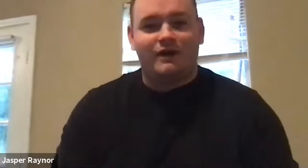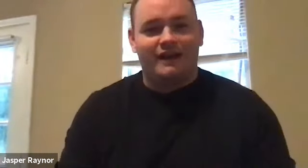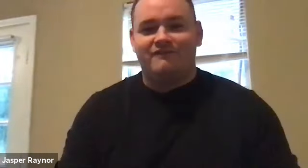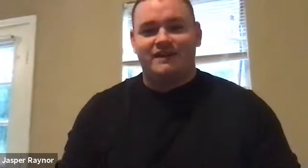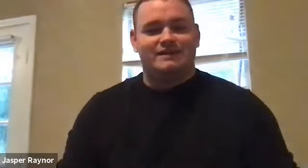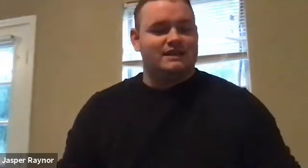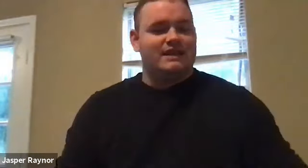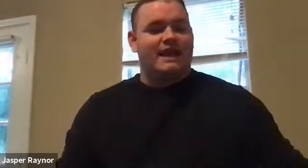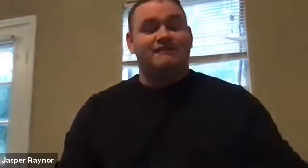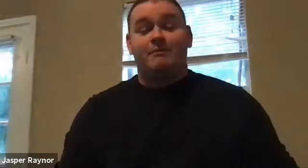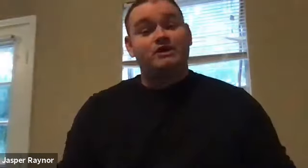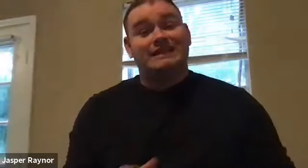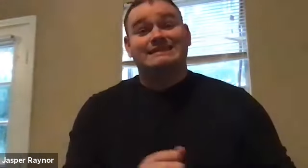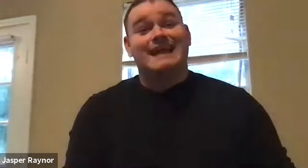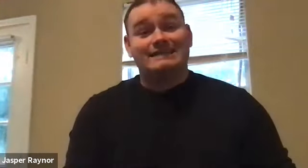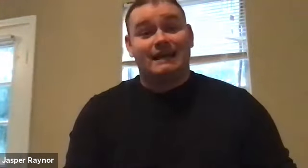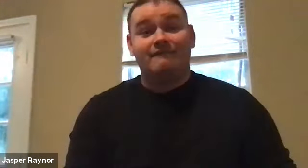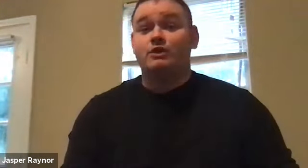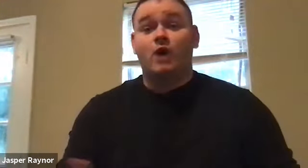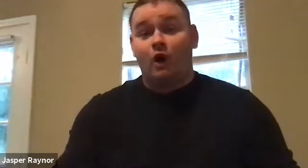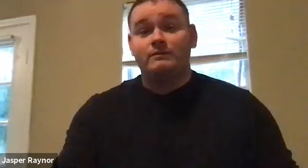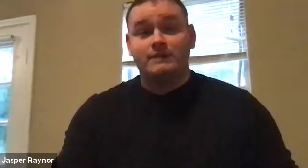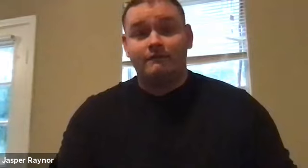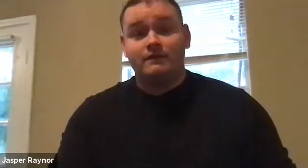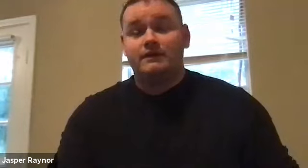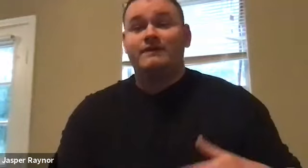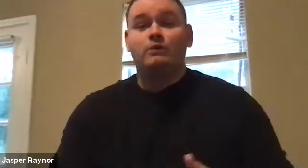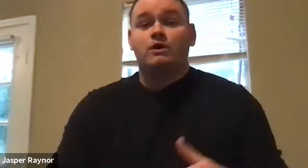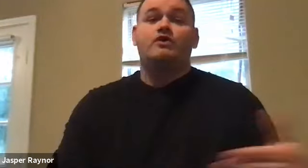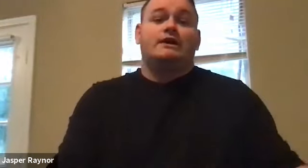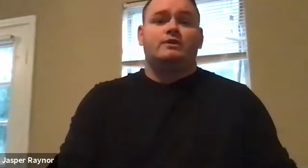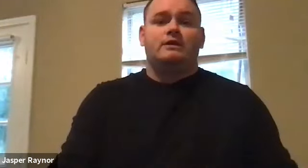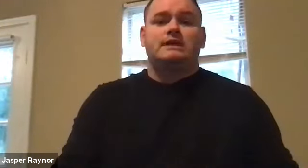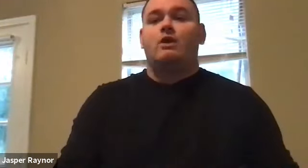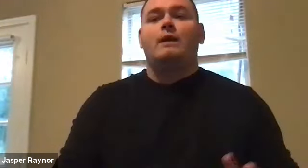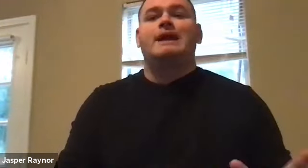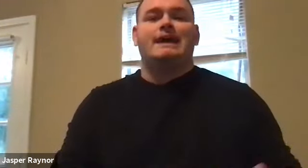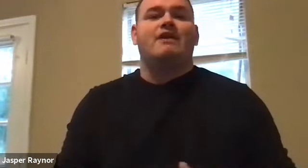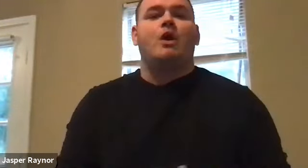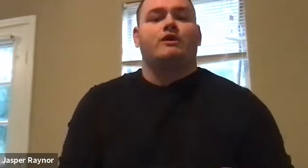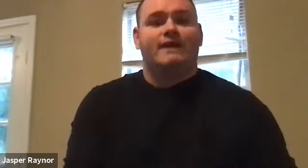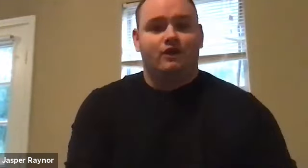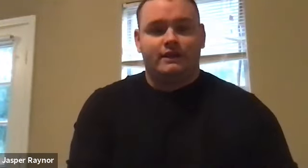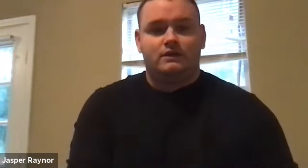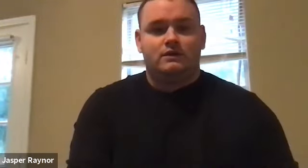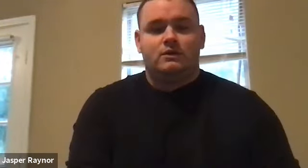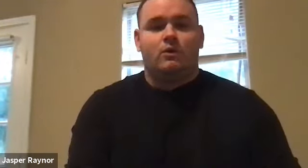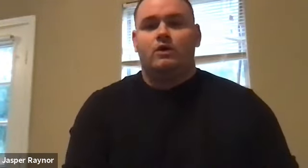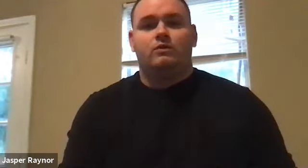not offend us. And if a person is not deaf and you call them deaf, they will correct you. They'll say, oh, I'm not deaf, I'm hard of hearing, or